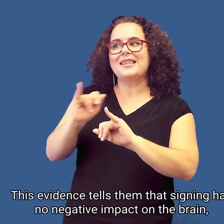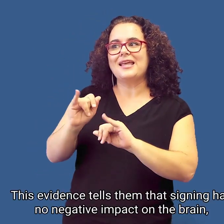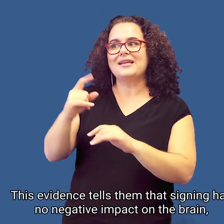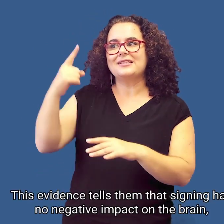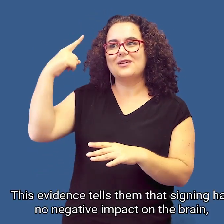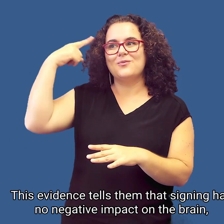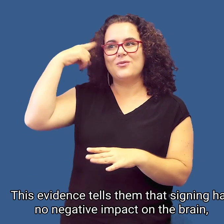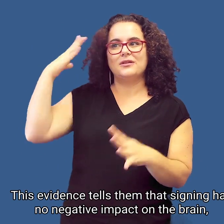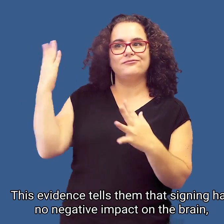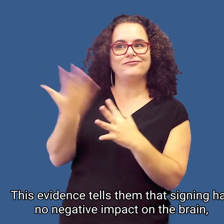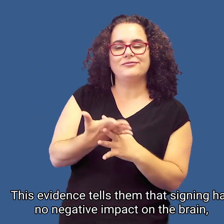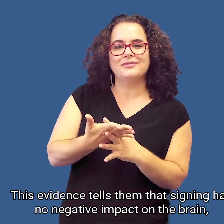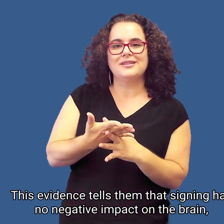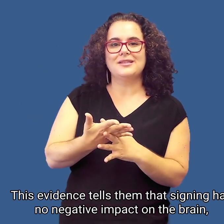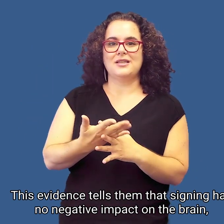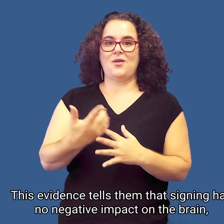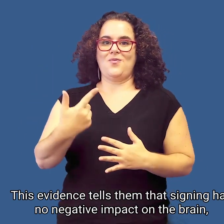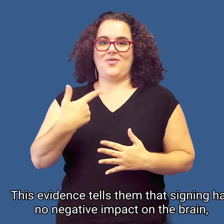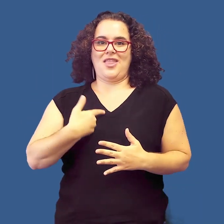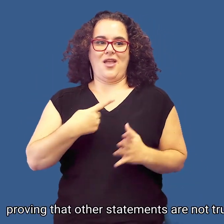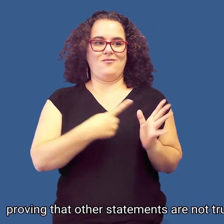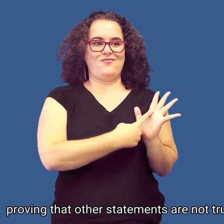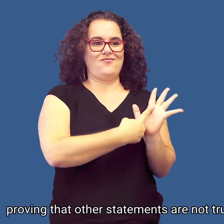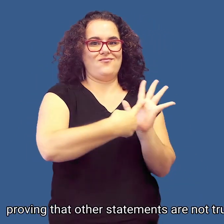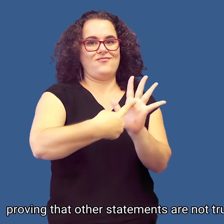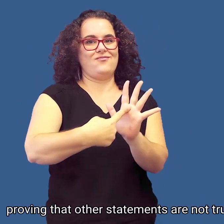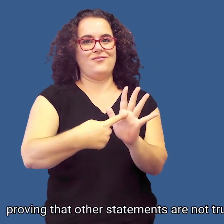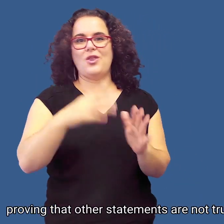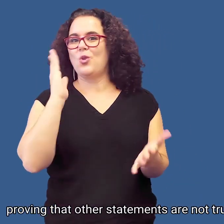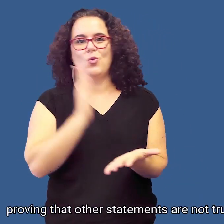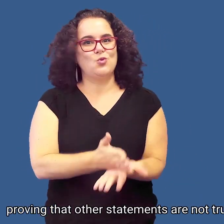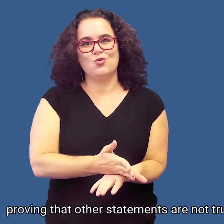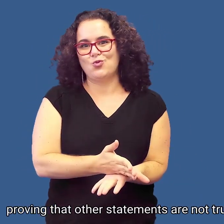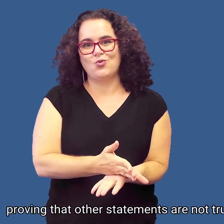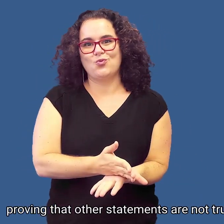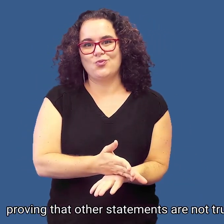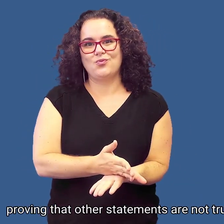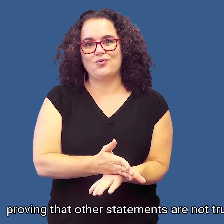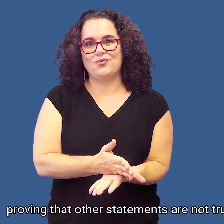negative impact on the brain, proving that other statements are not true.